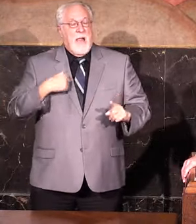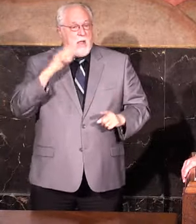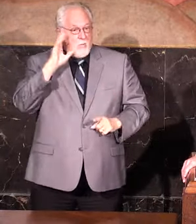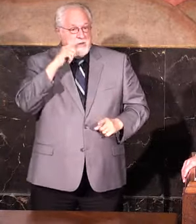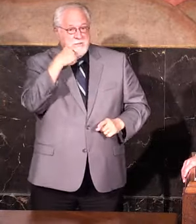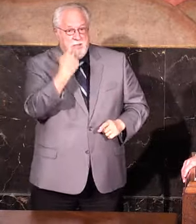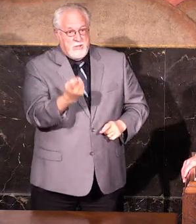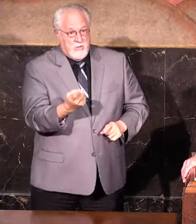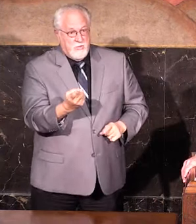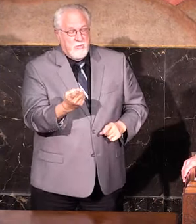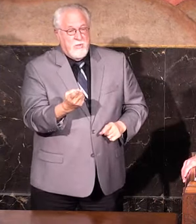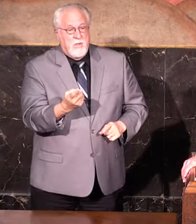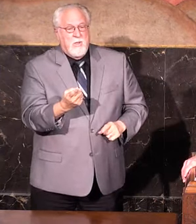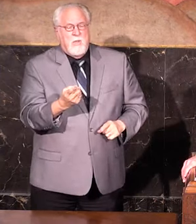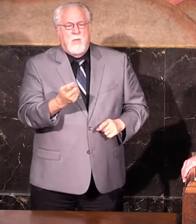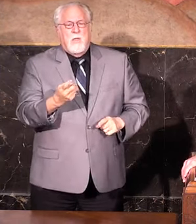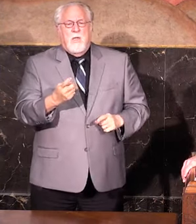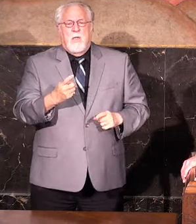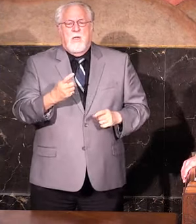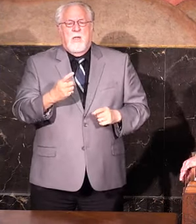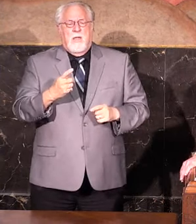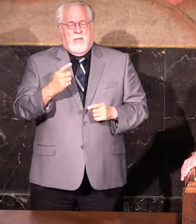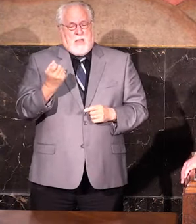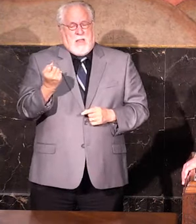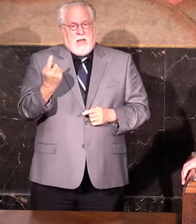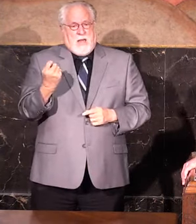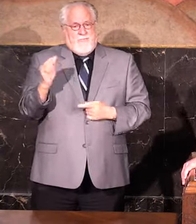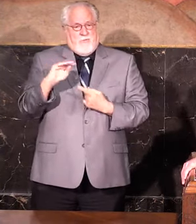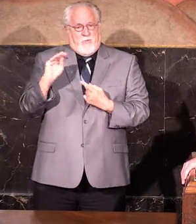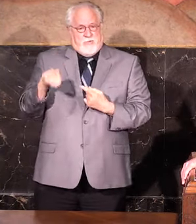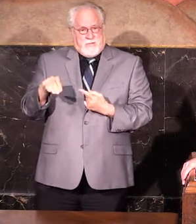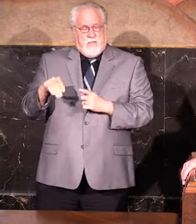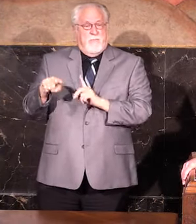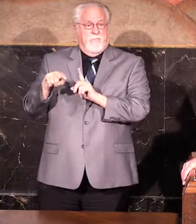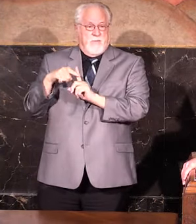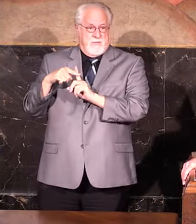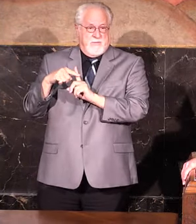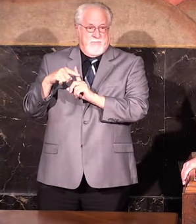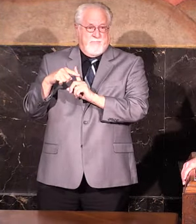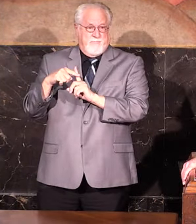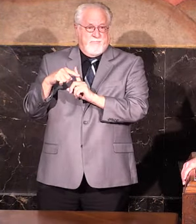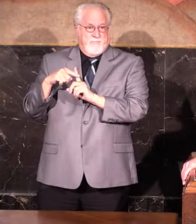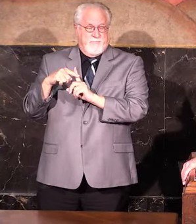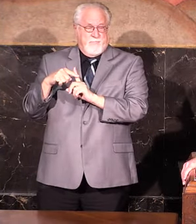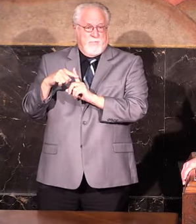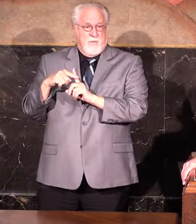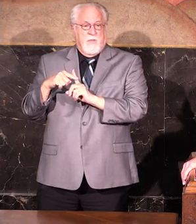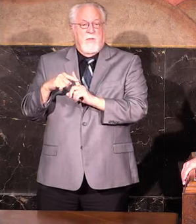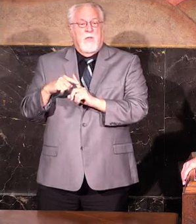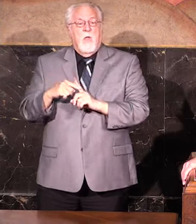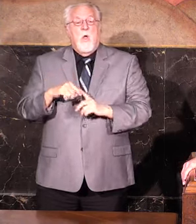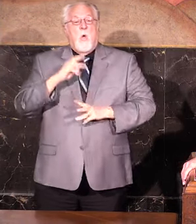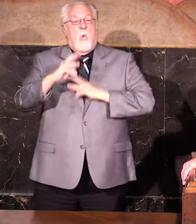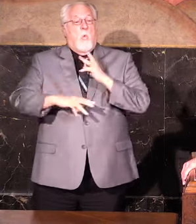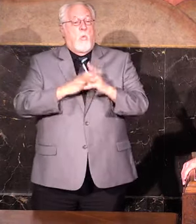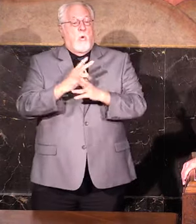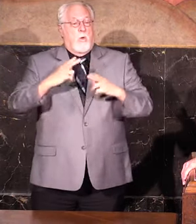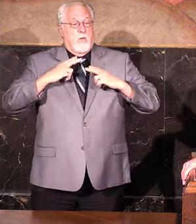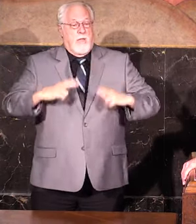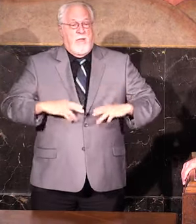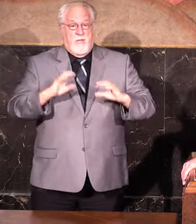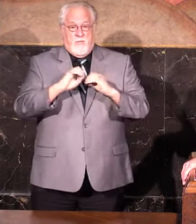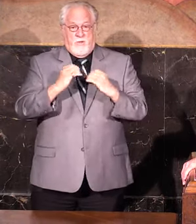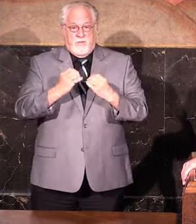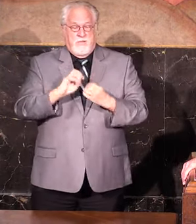you that just over 11% of those tests have been positive. Now, the World Health Organization